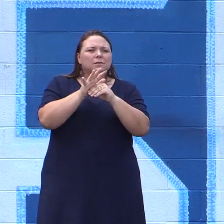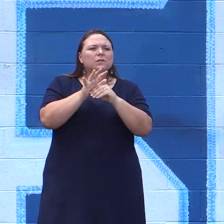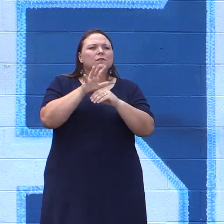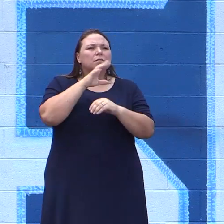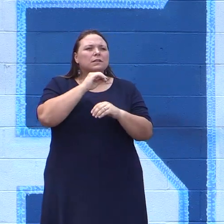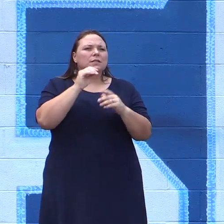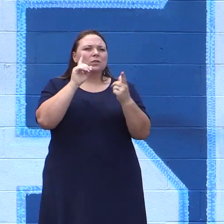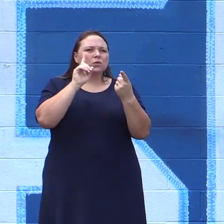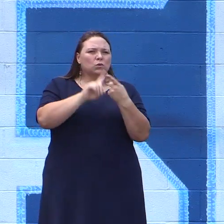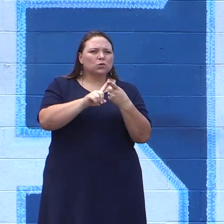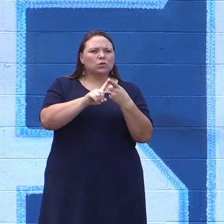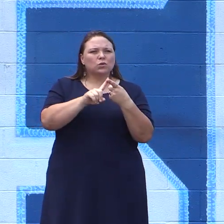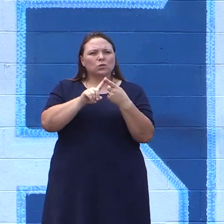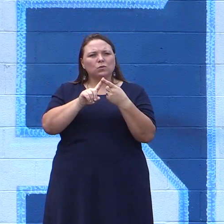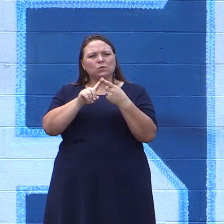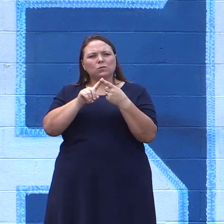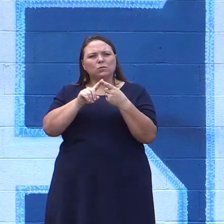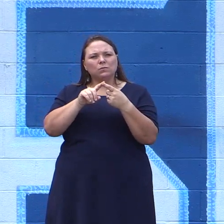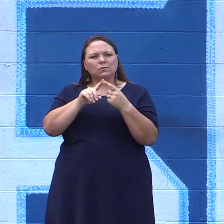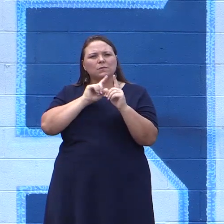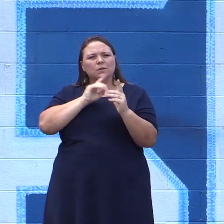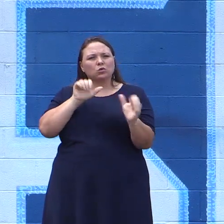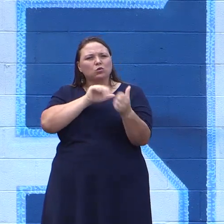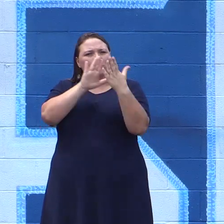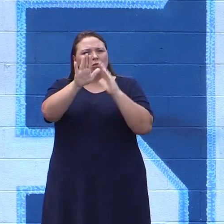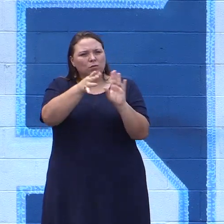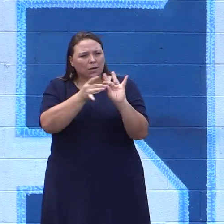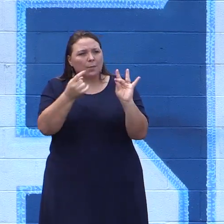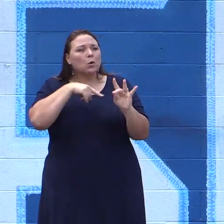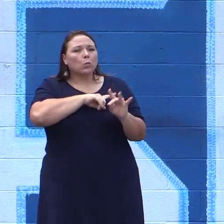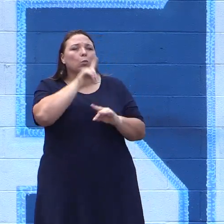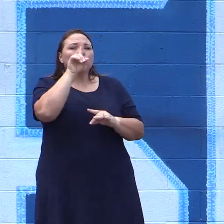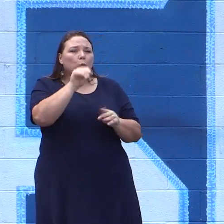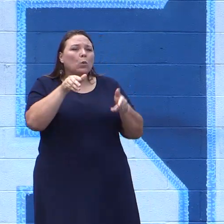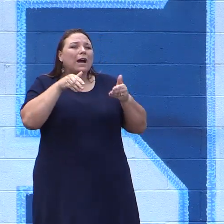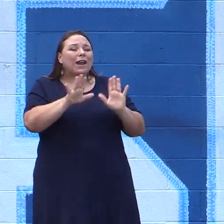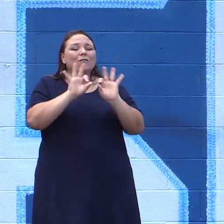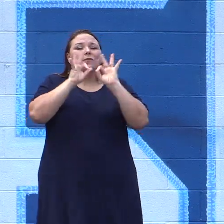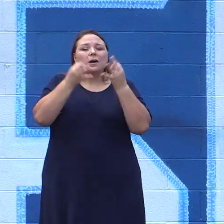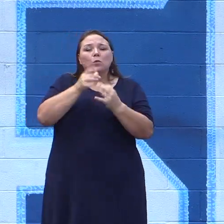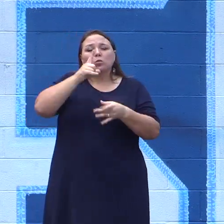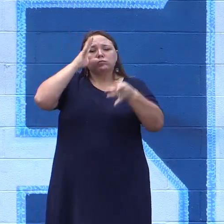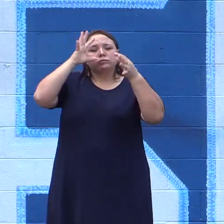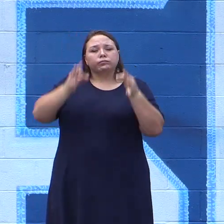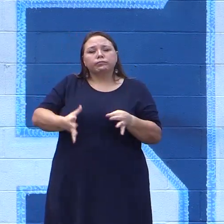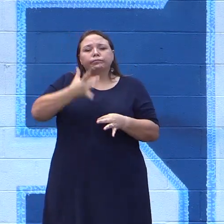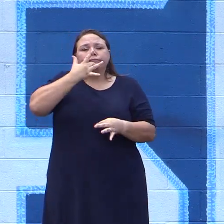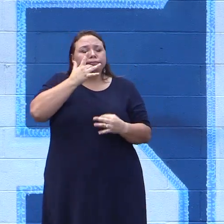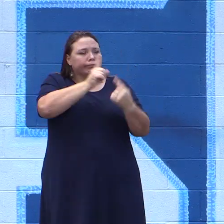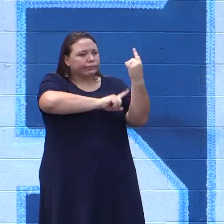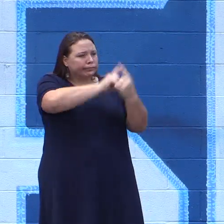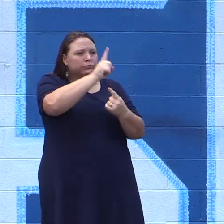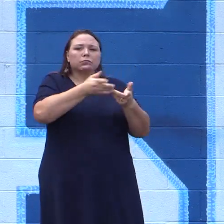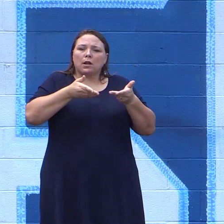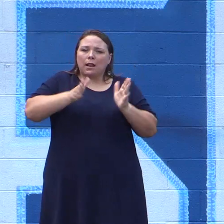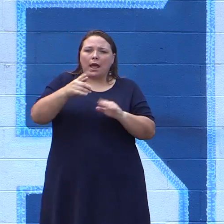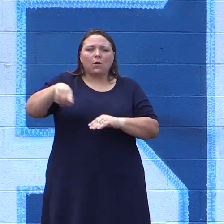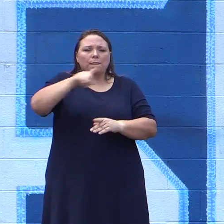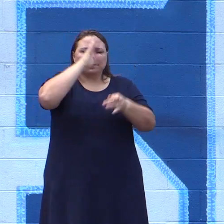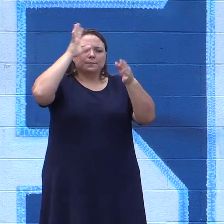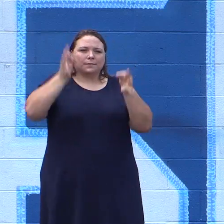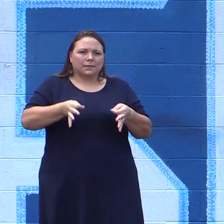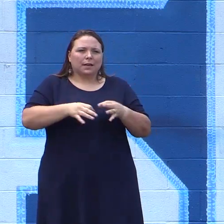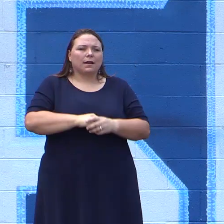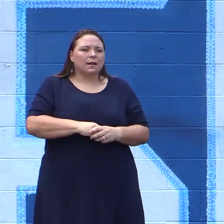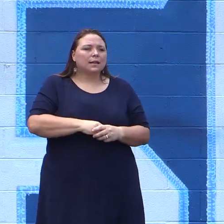kind of counter your comment there, we are allowing families who choose, that's their preference for in-person learning, to make that